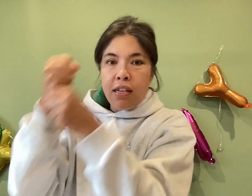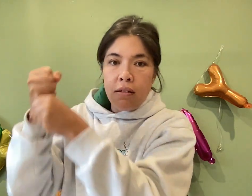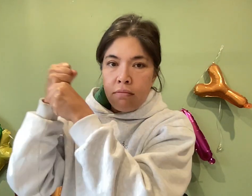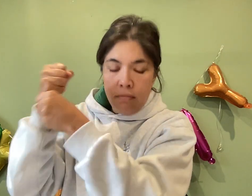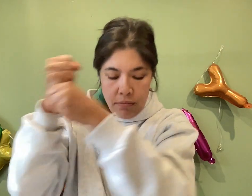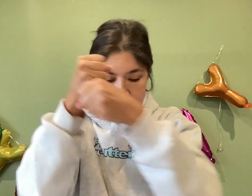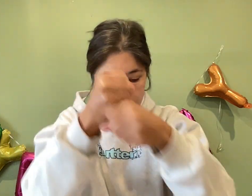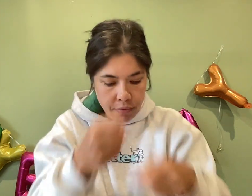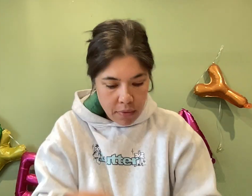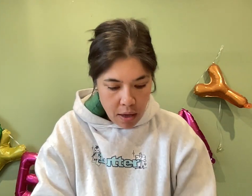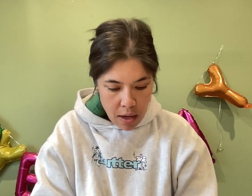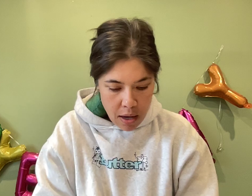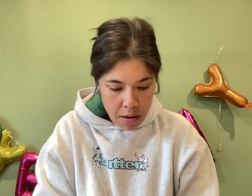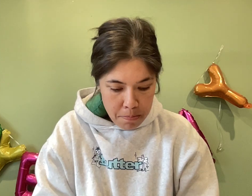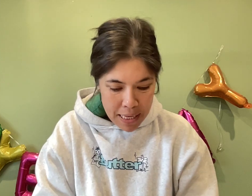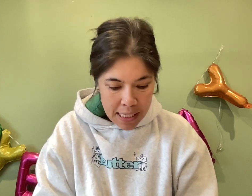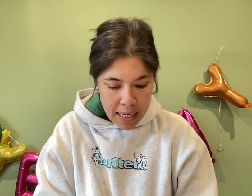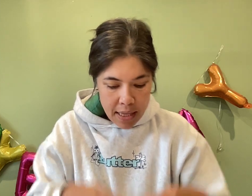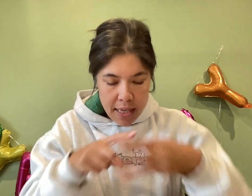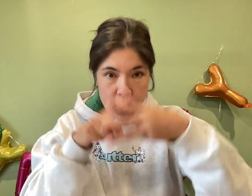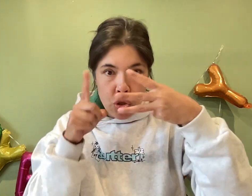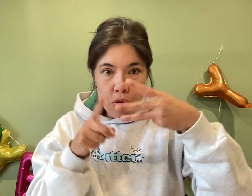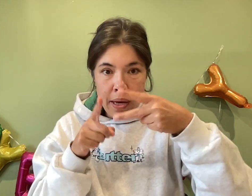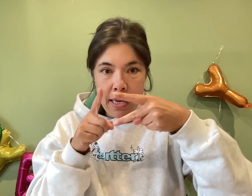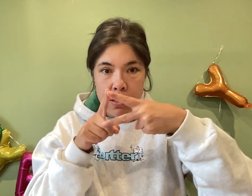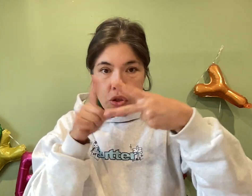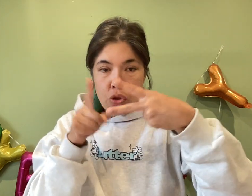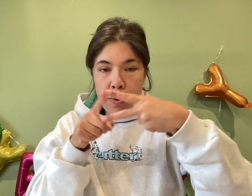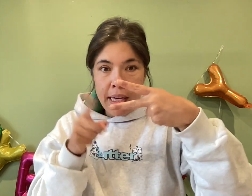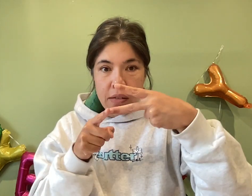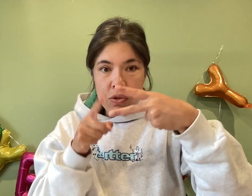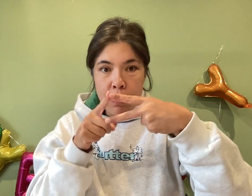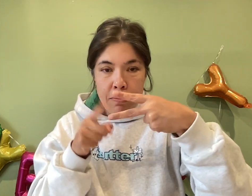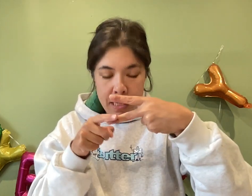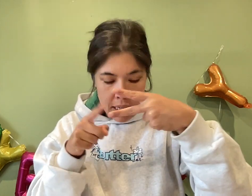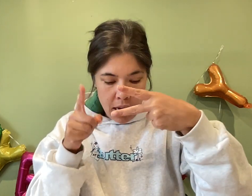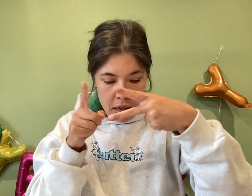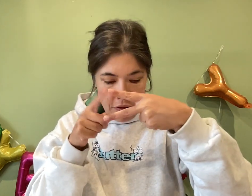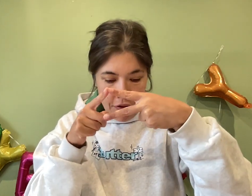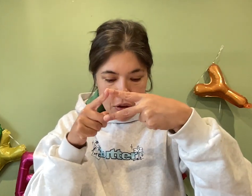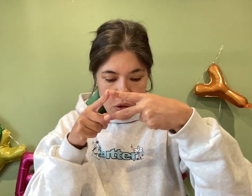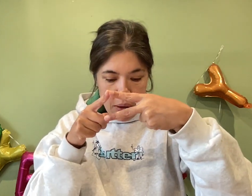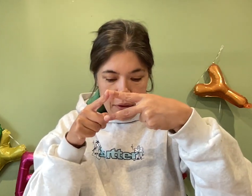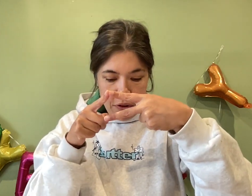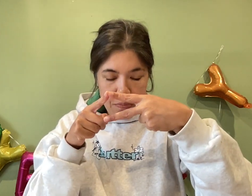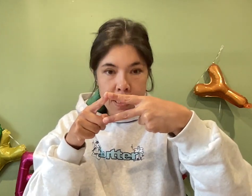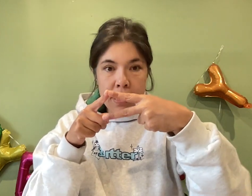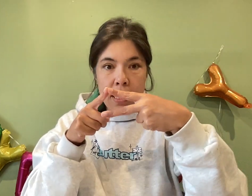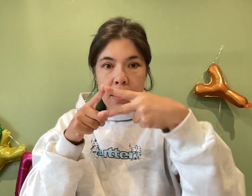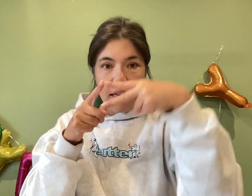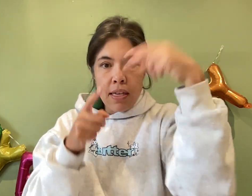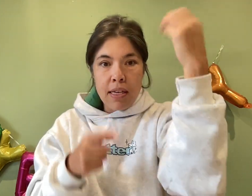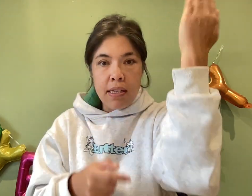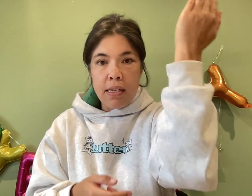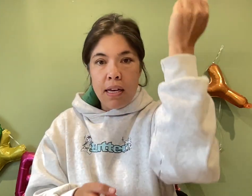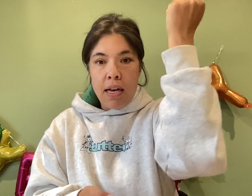protesting. Biscuit, there's two ways of doing biscuit. The first way for a biscuit is